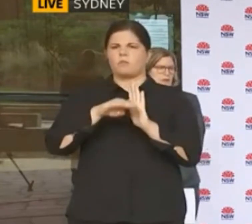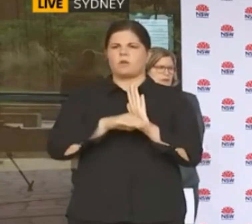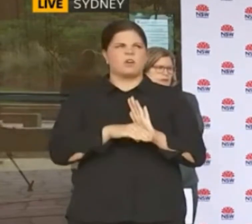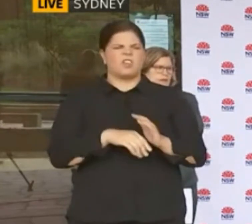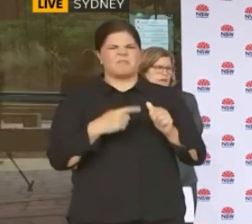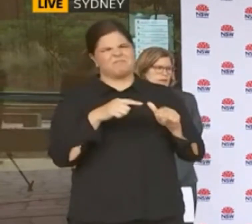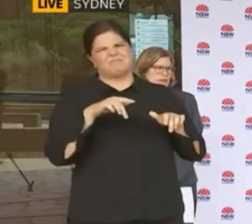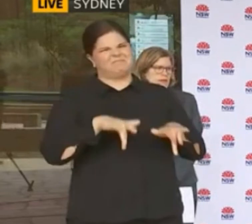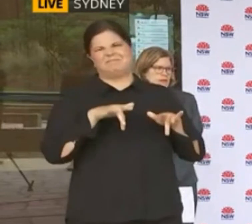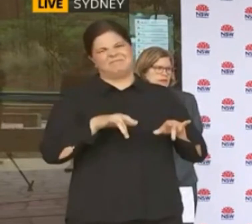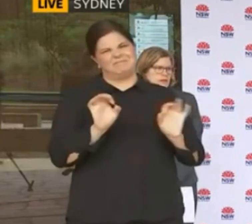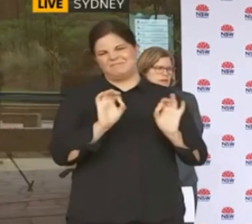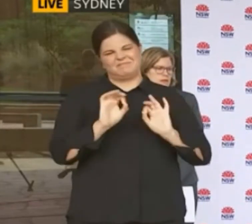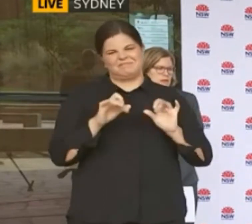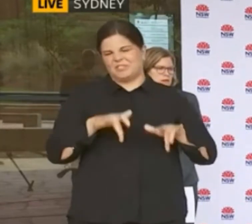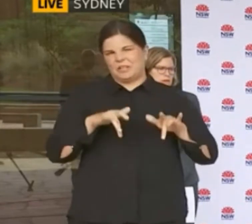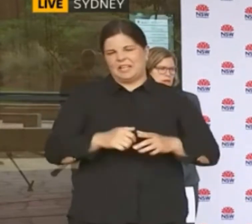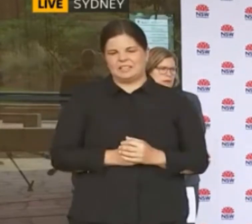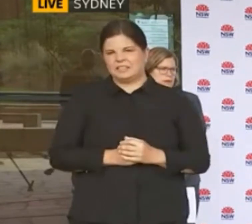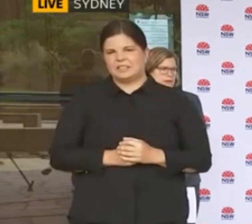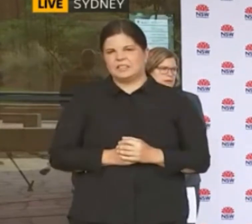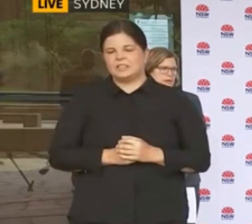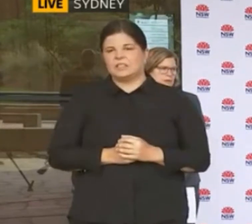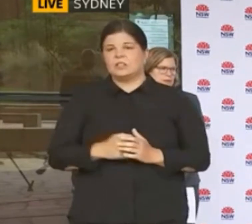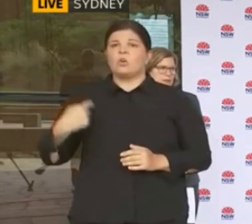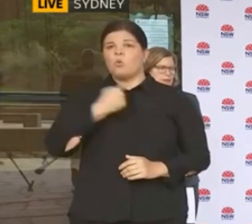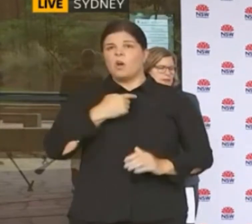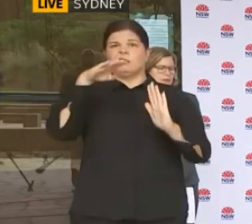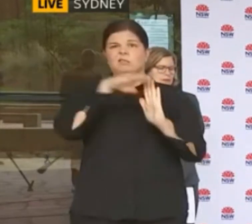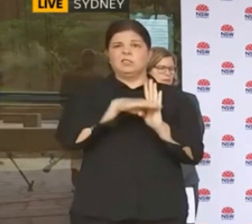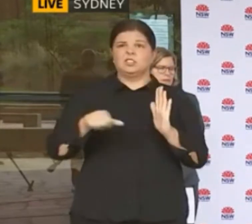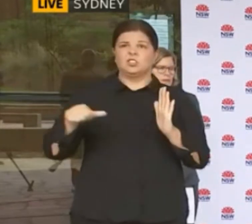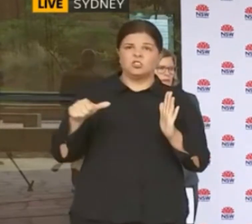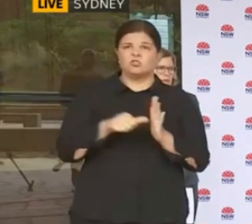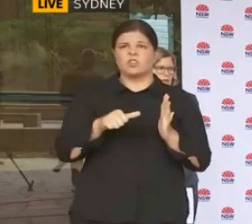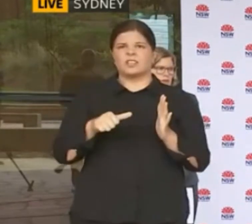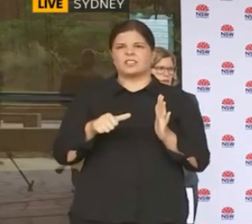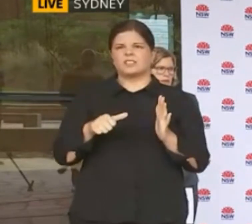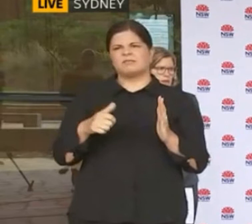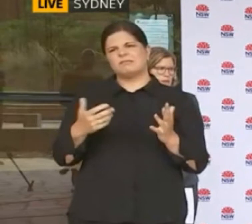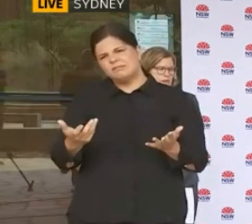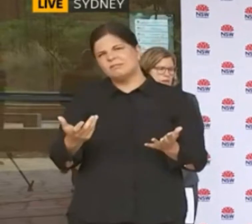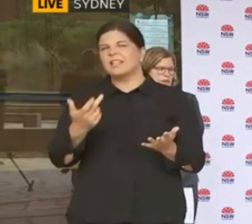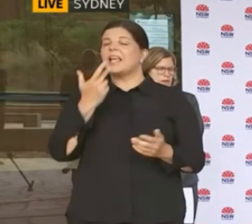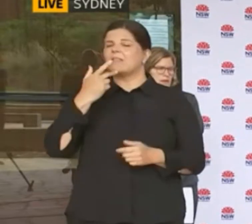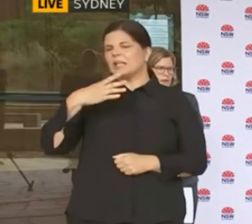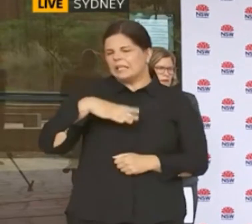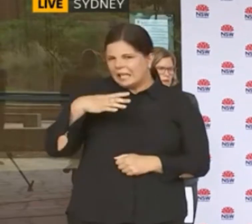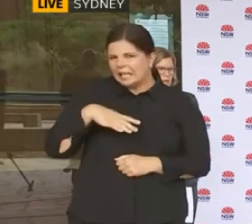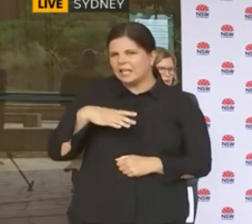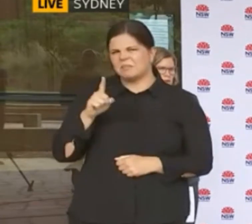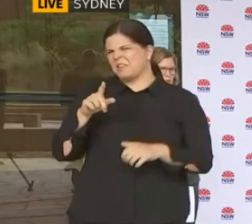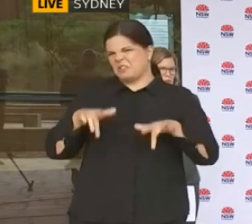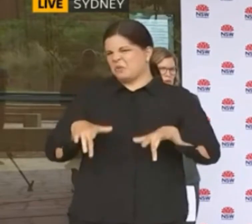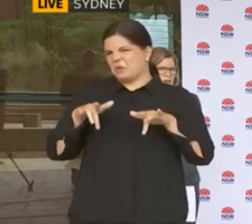Not at this stage, and we won't impose anything on our citizens unless we absolutely have to. So we're not there yet, but the higher rates